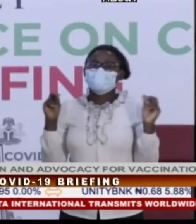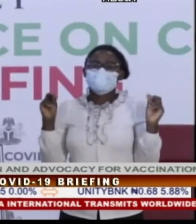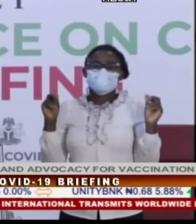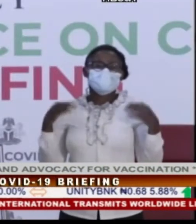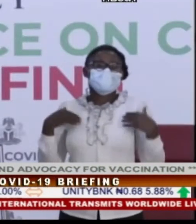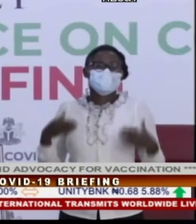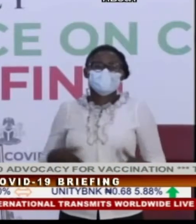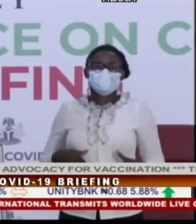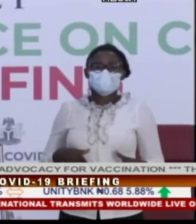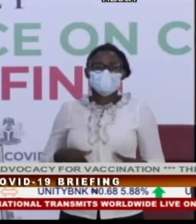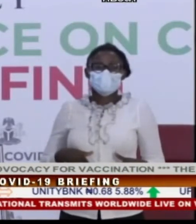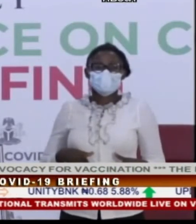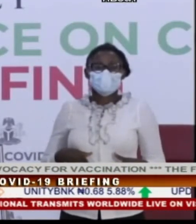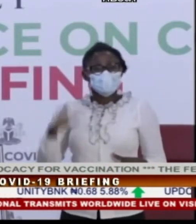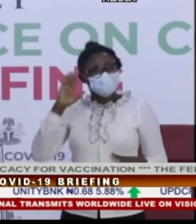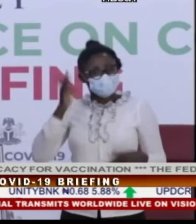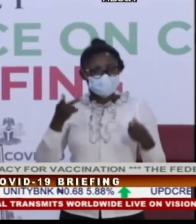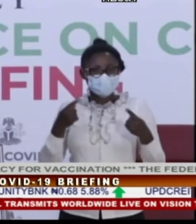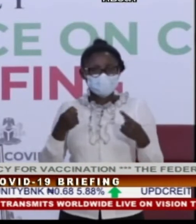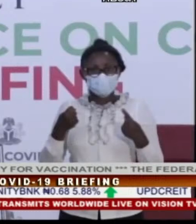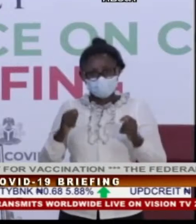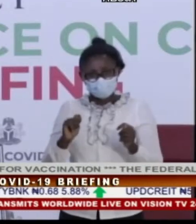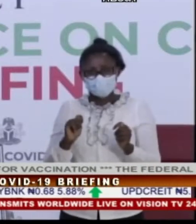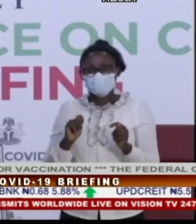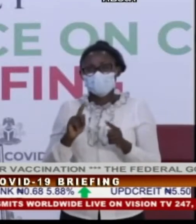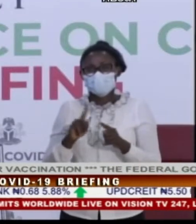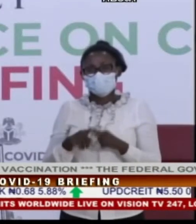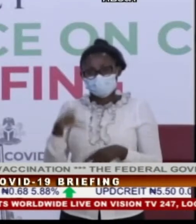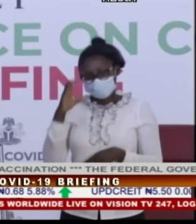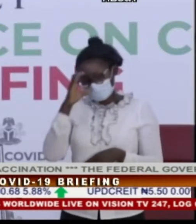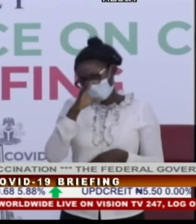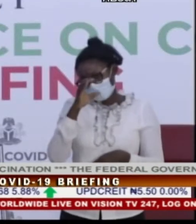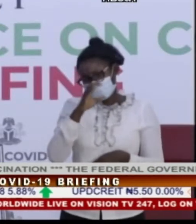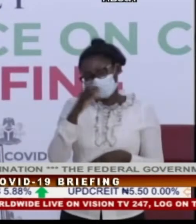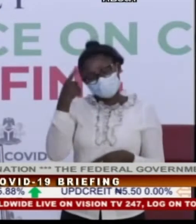the guidelines they had given.